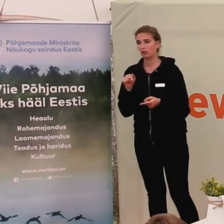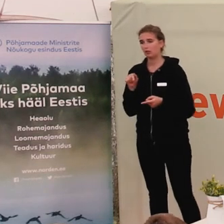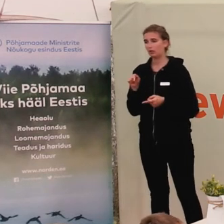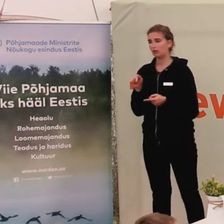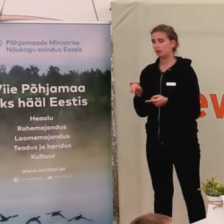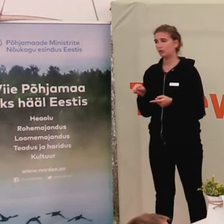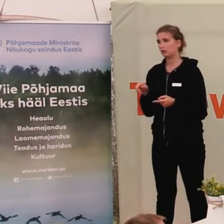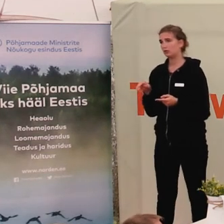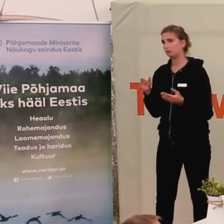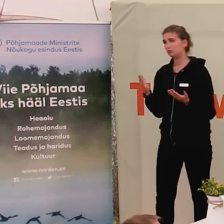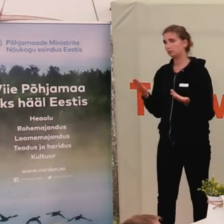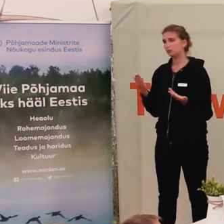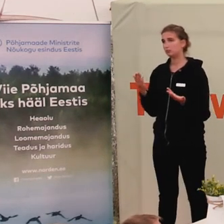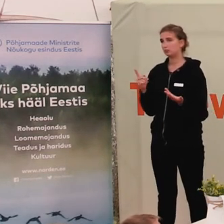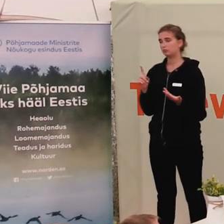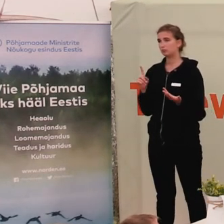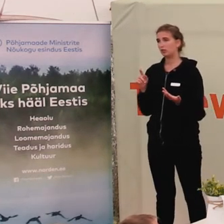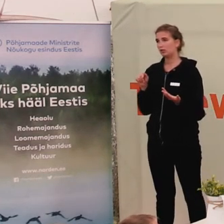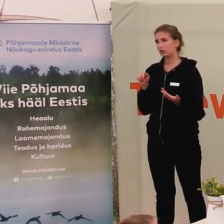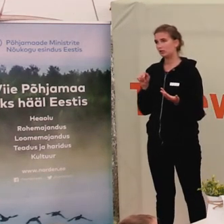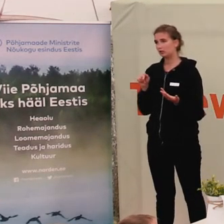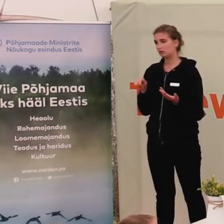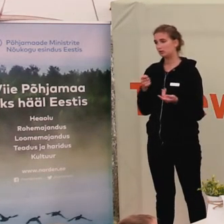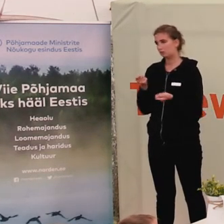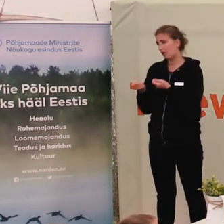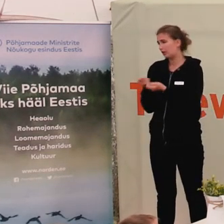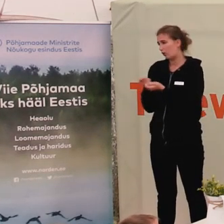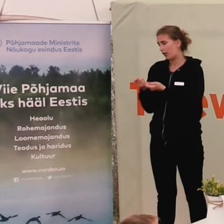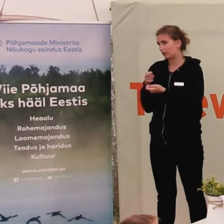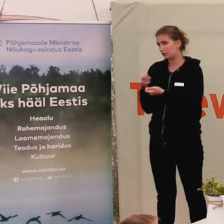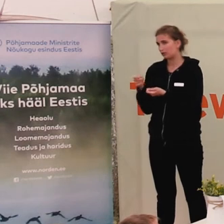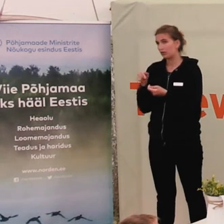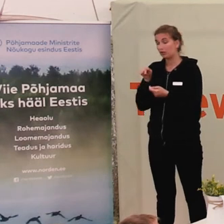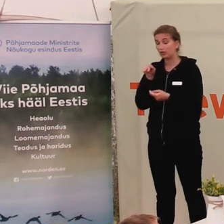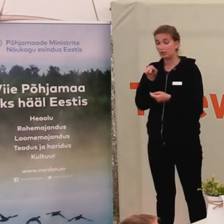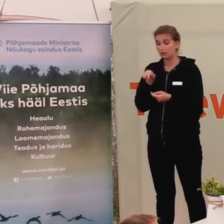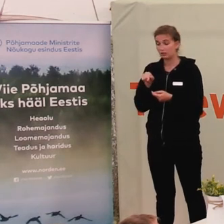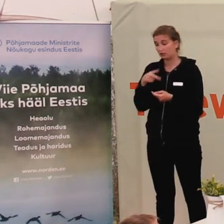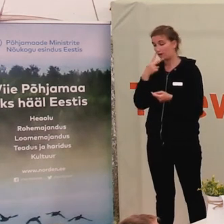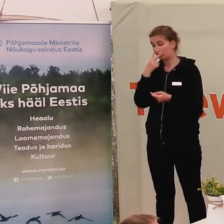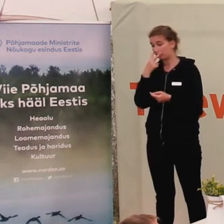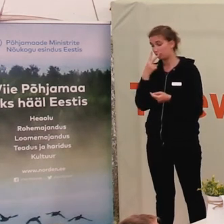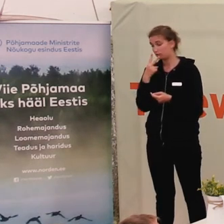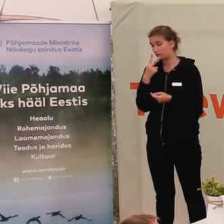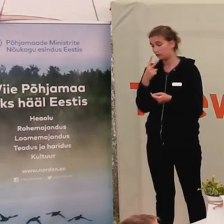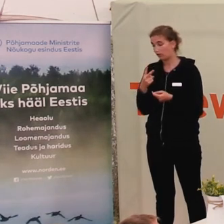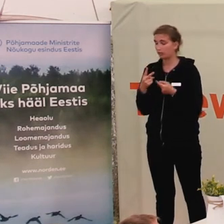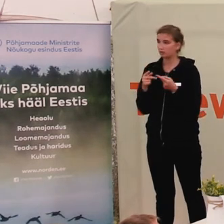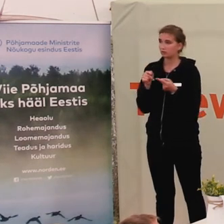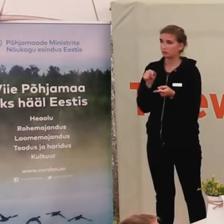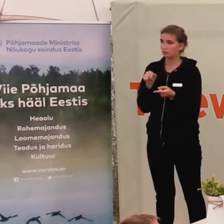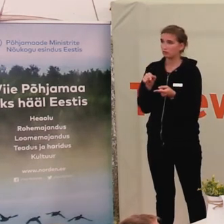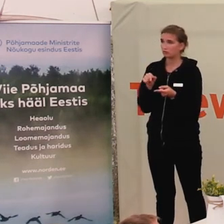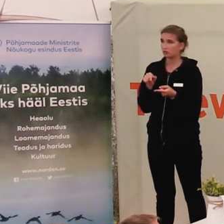ourselves, including imports. And then I would regulate. So, and then I would just try to see, okay, within